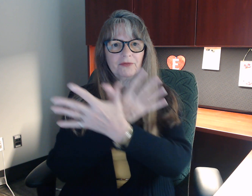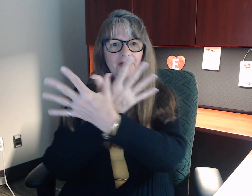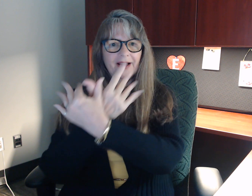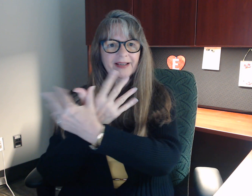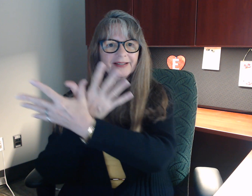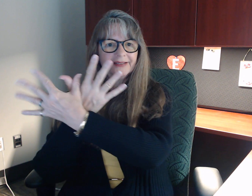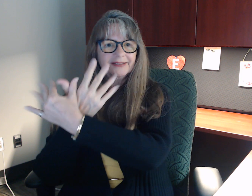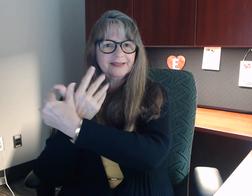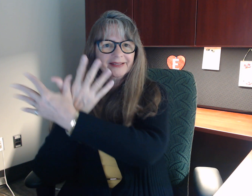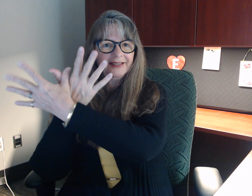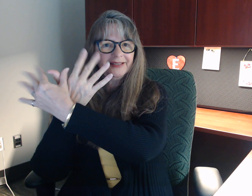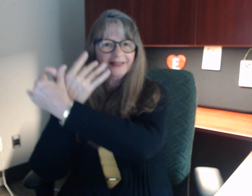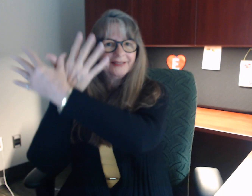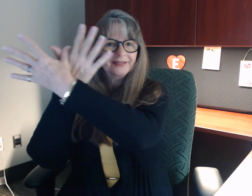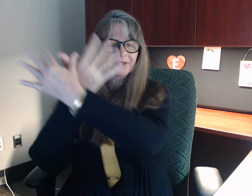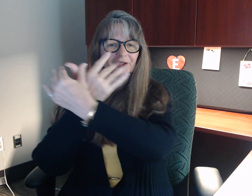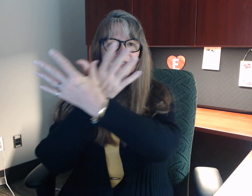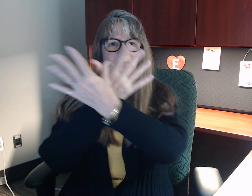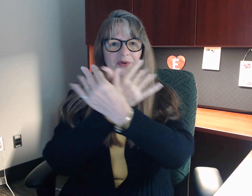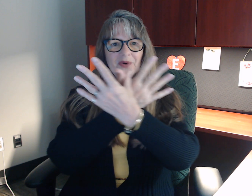butterfly. Looks like one, right?